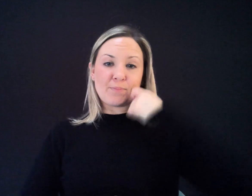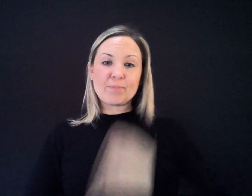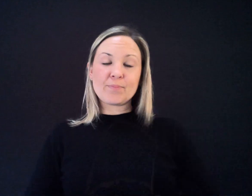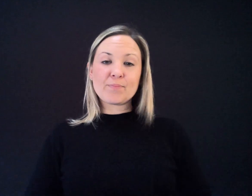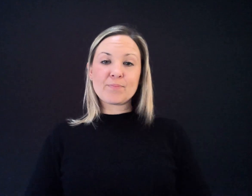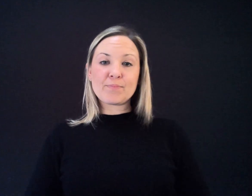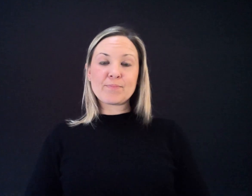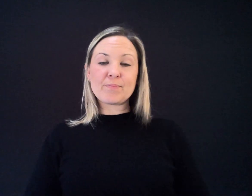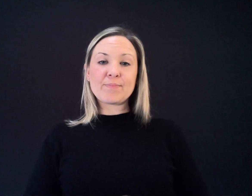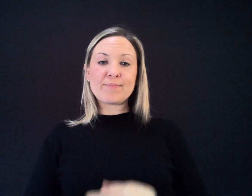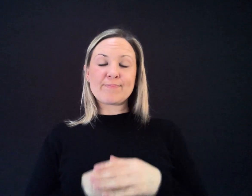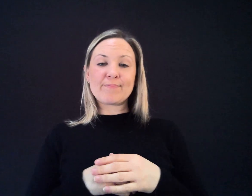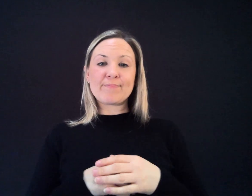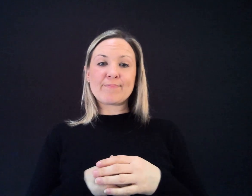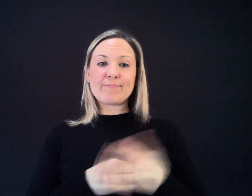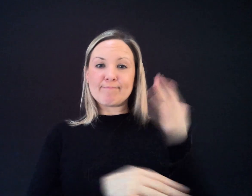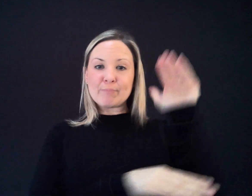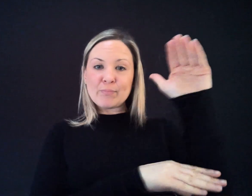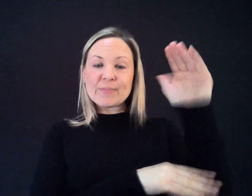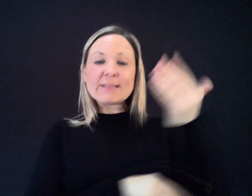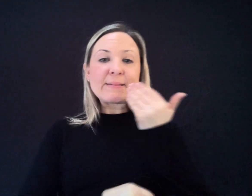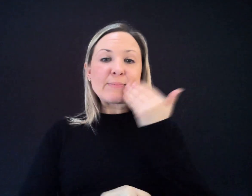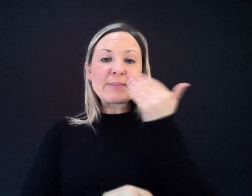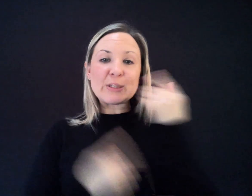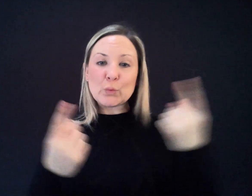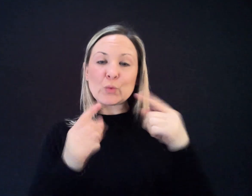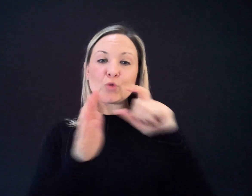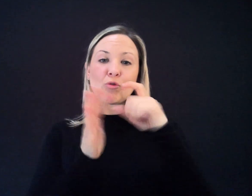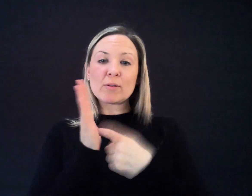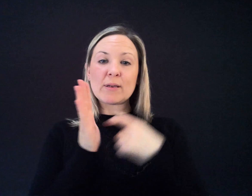International speakers include Dr. Kim Blake from Canada,